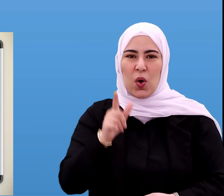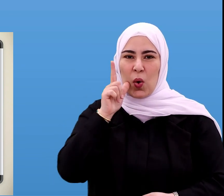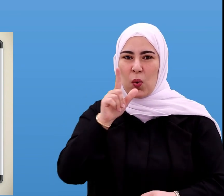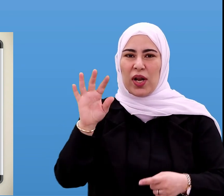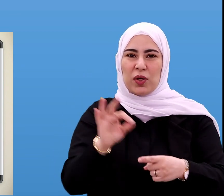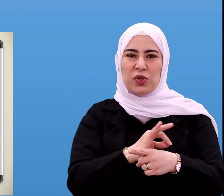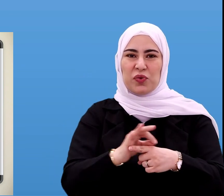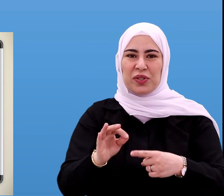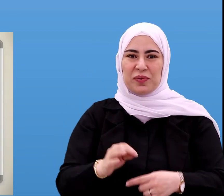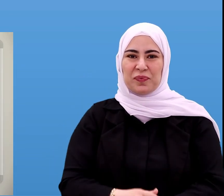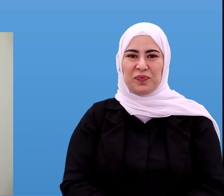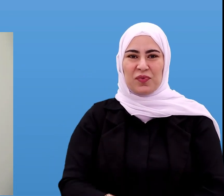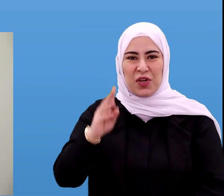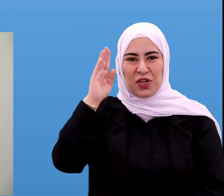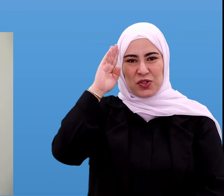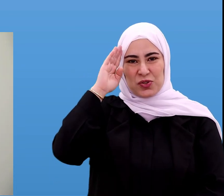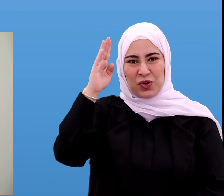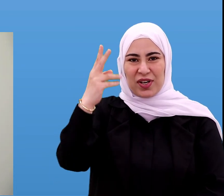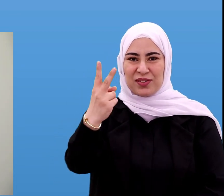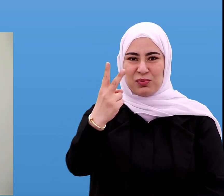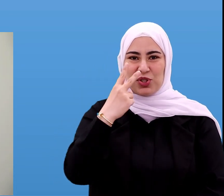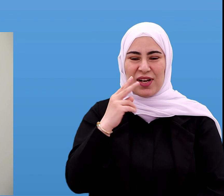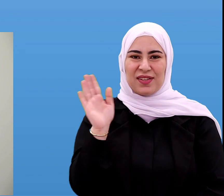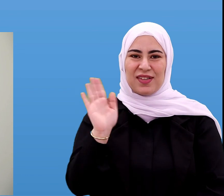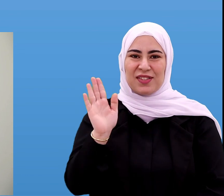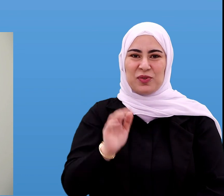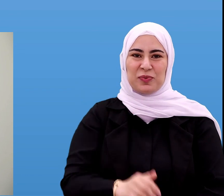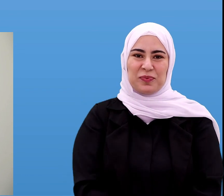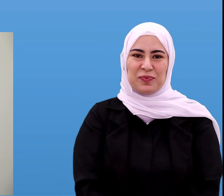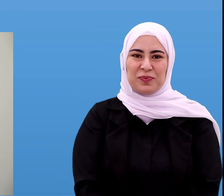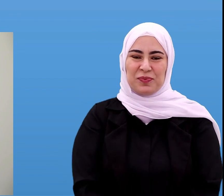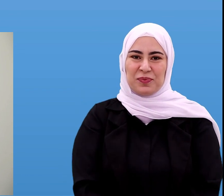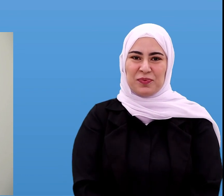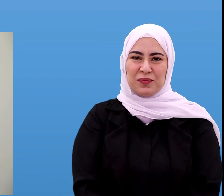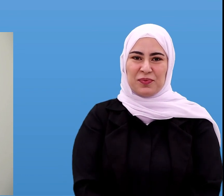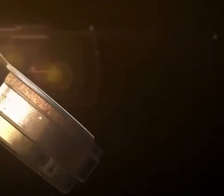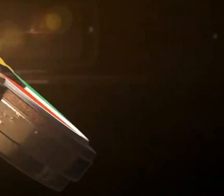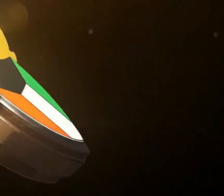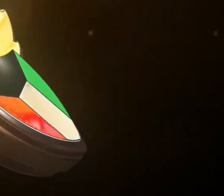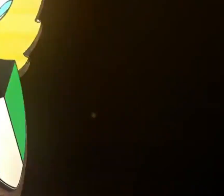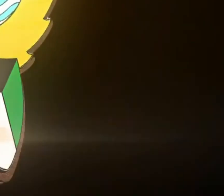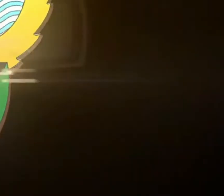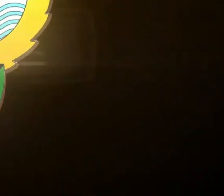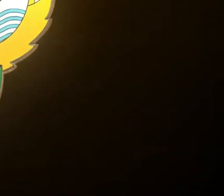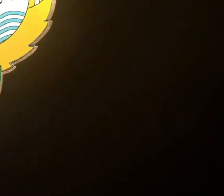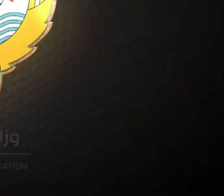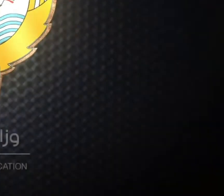language functions. Thank you for listening and see you in the next episode.